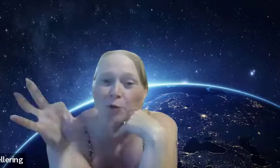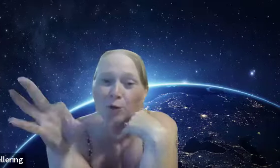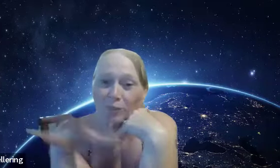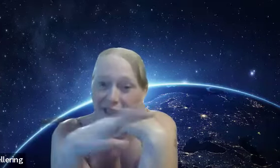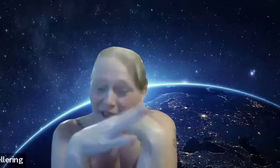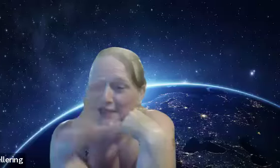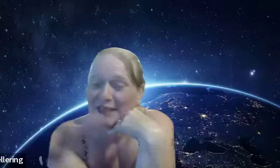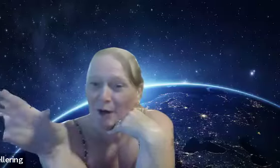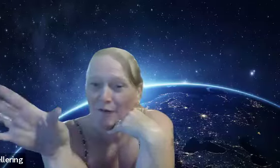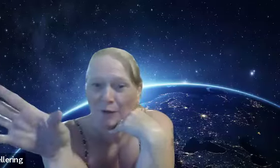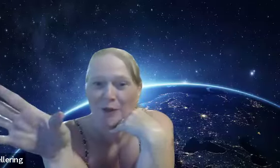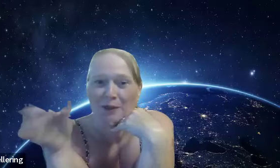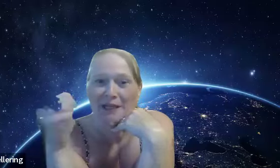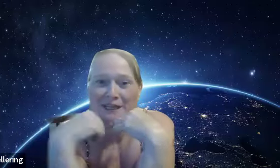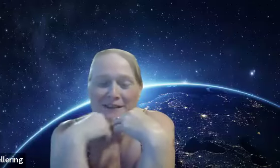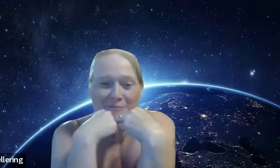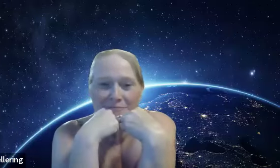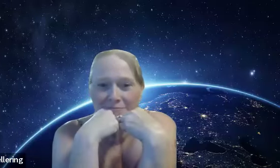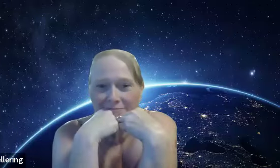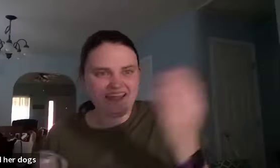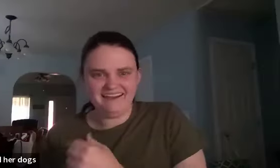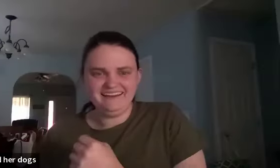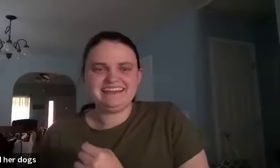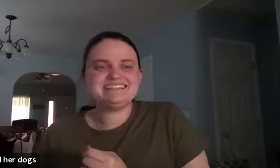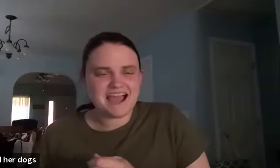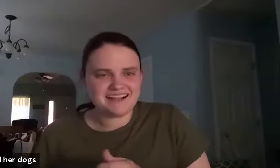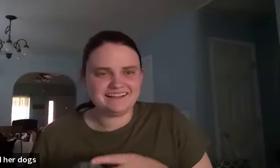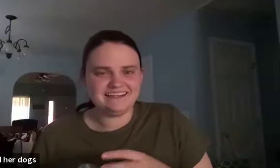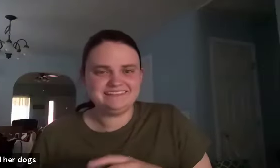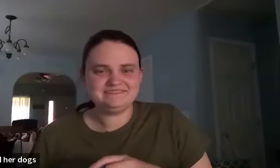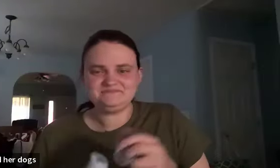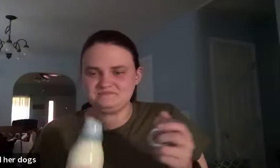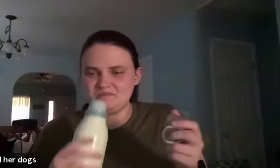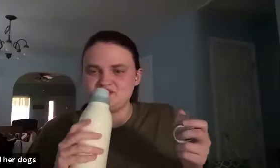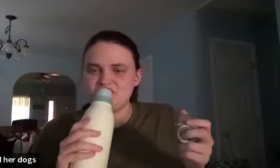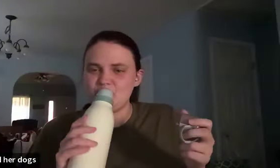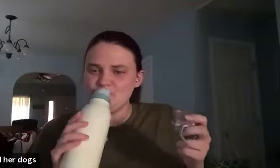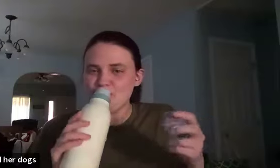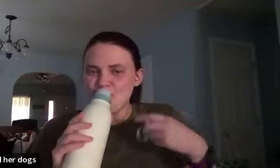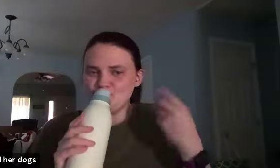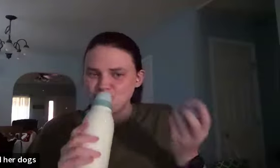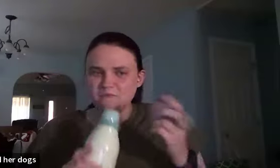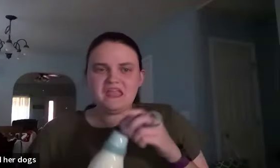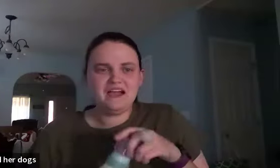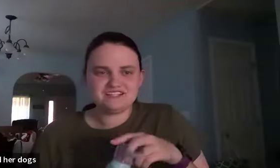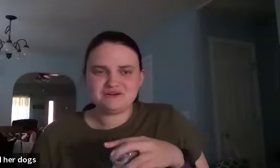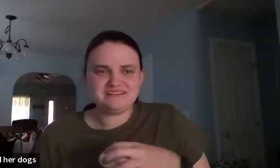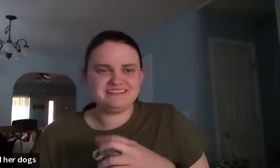you kind of skim over what you're reading. Yeah, You'll be like, got exactly. it. So I just always think